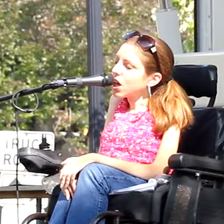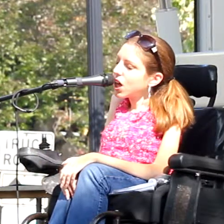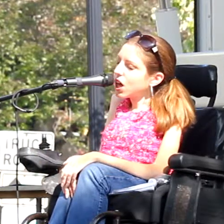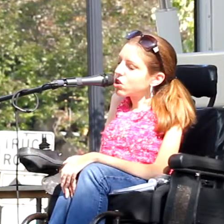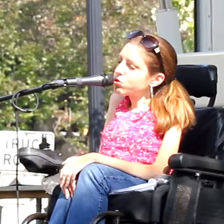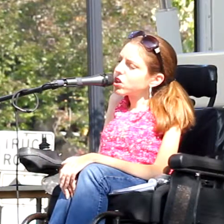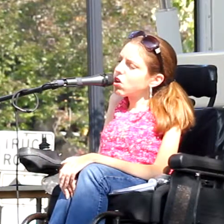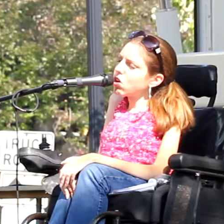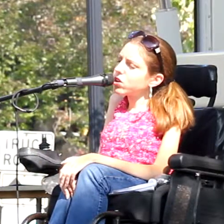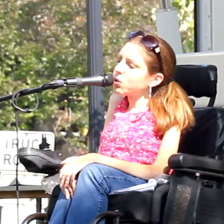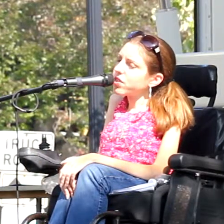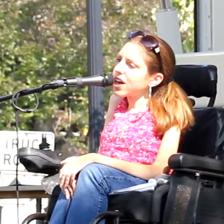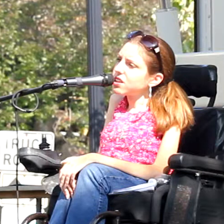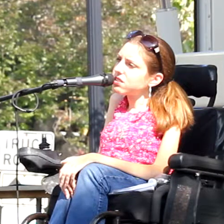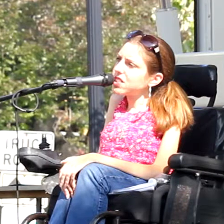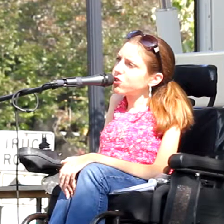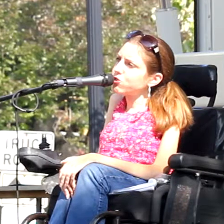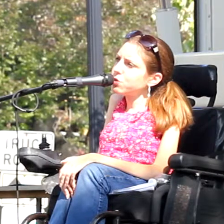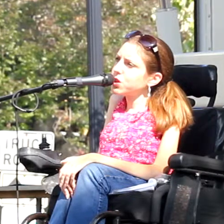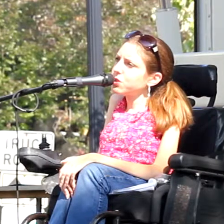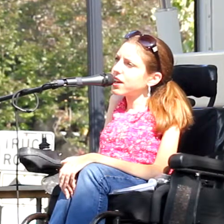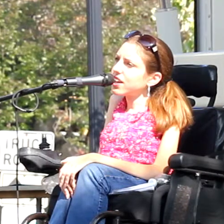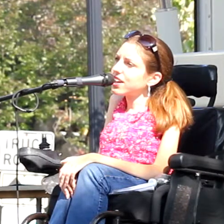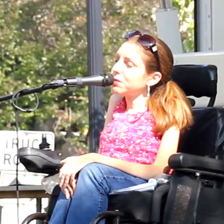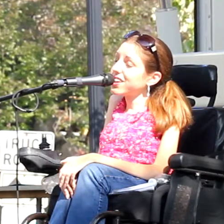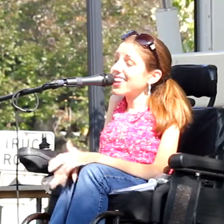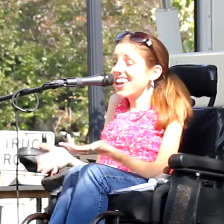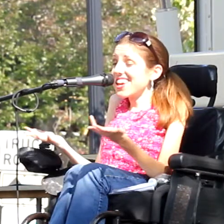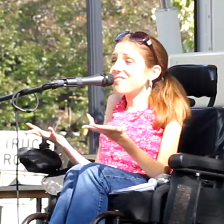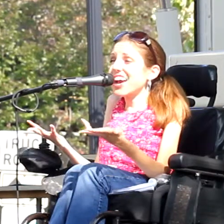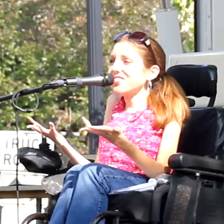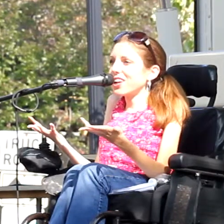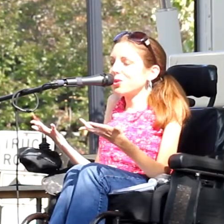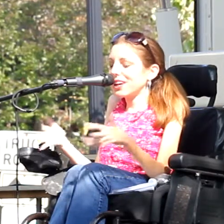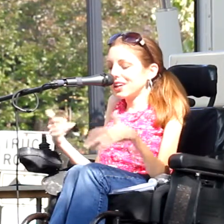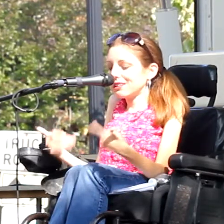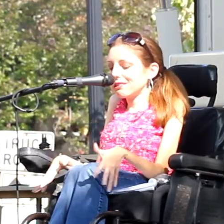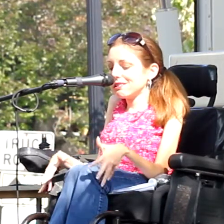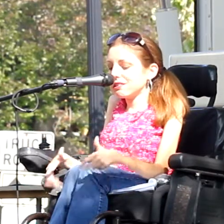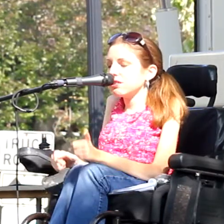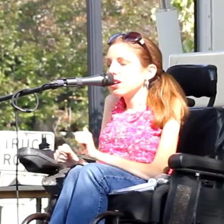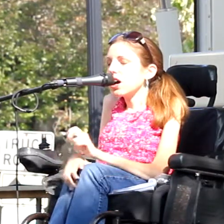Foods. And she was like, oh, okay, well that should be okay. And I'm like, if that's not